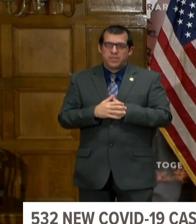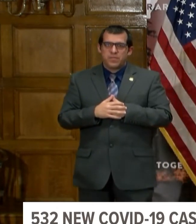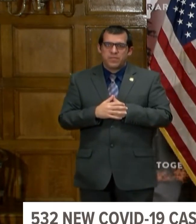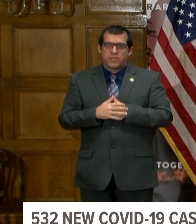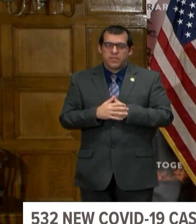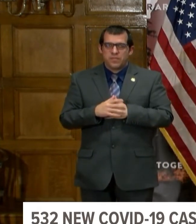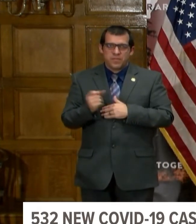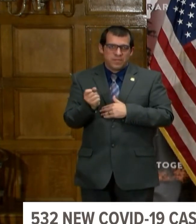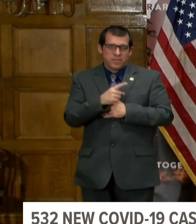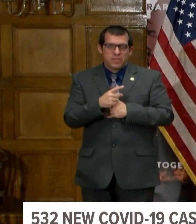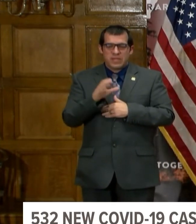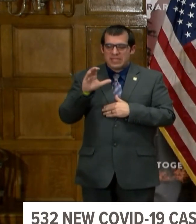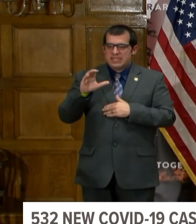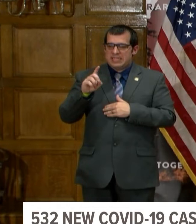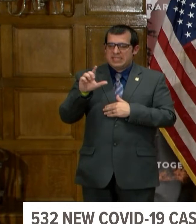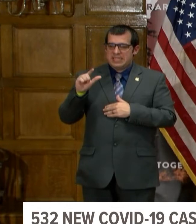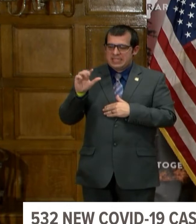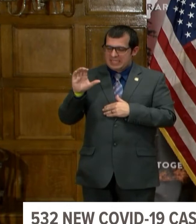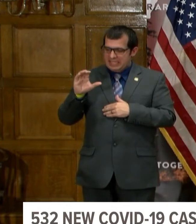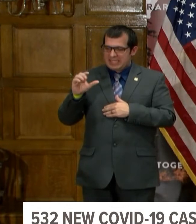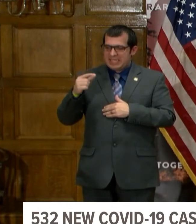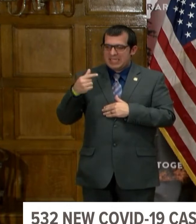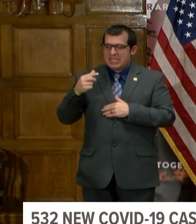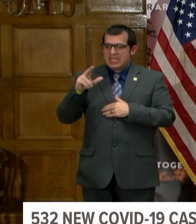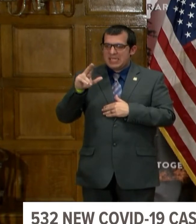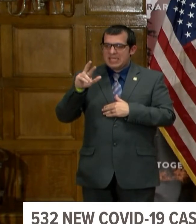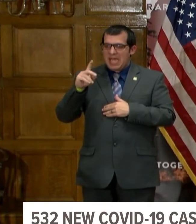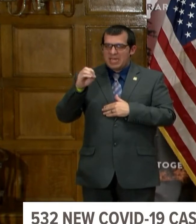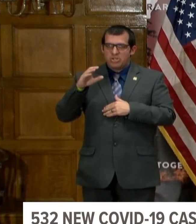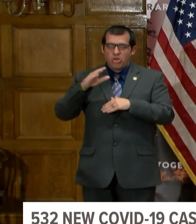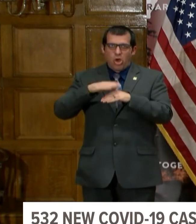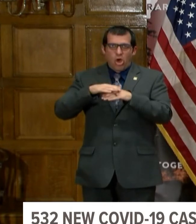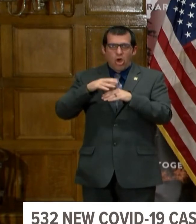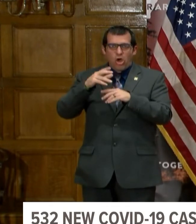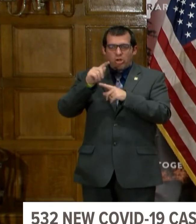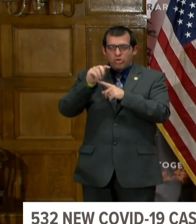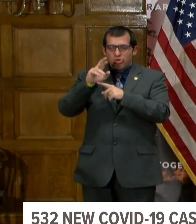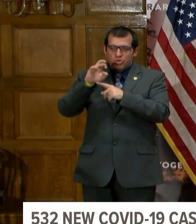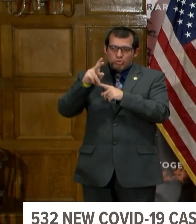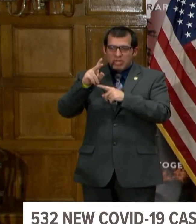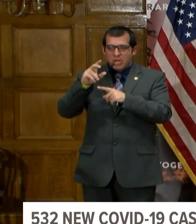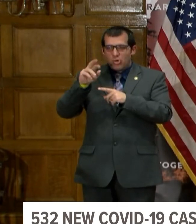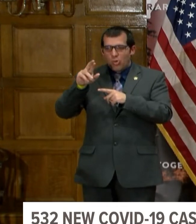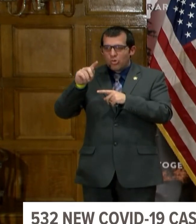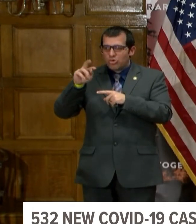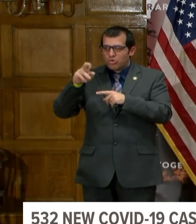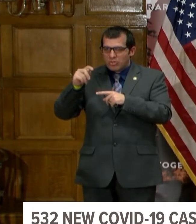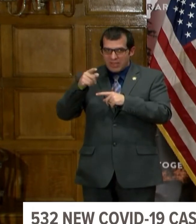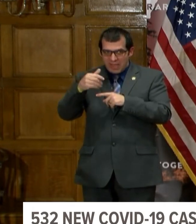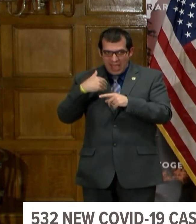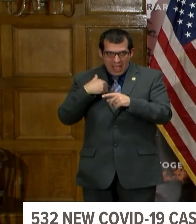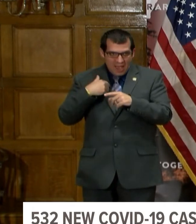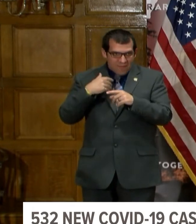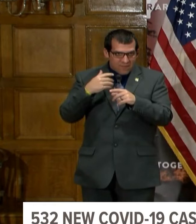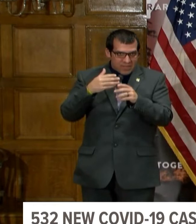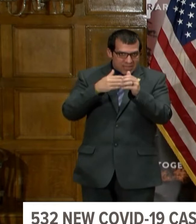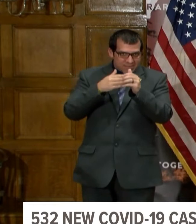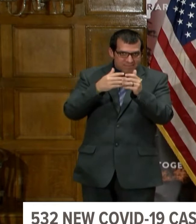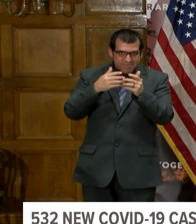So what is the CDC guidance on trick-or-treating? Do they have a guidance on door-to-door?